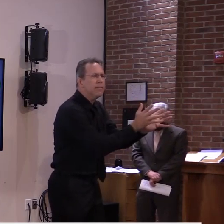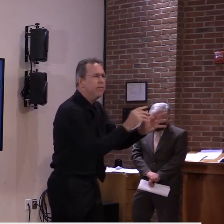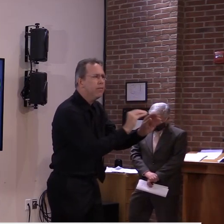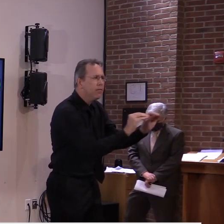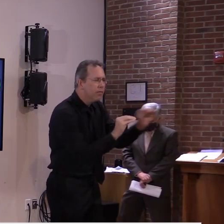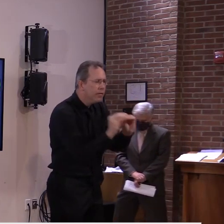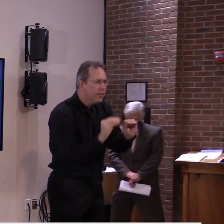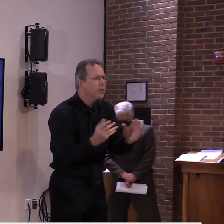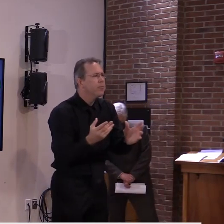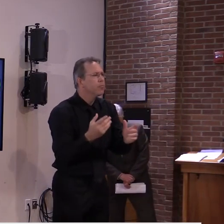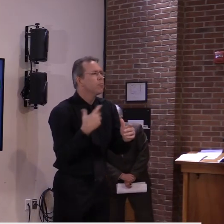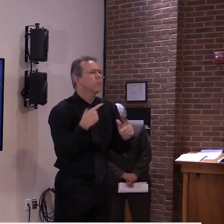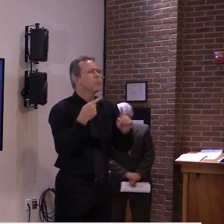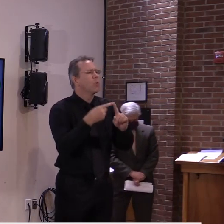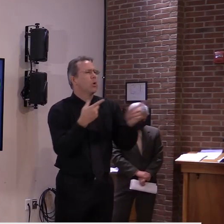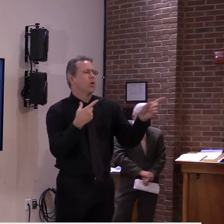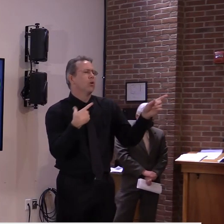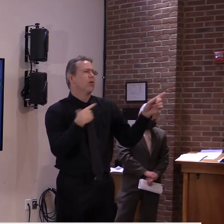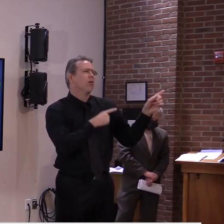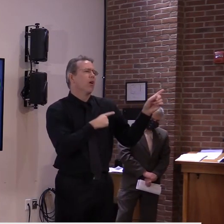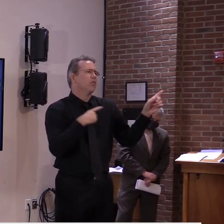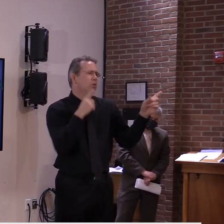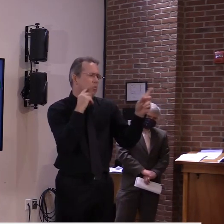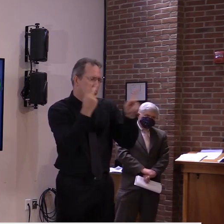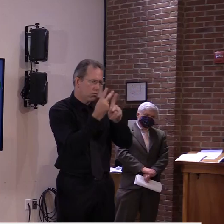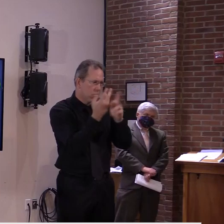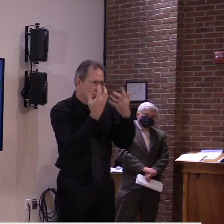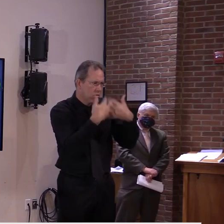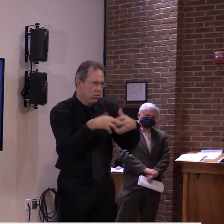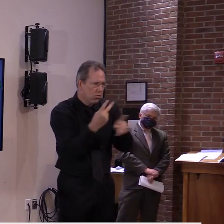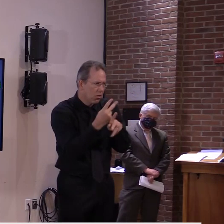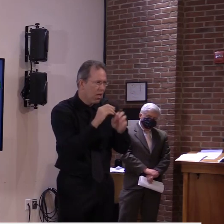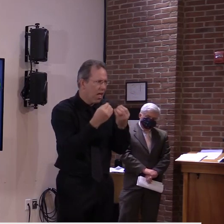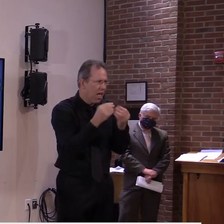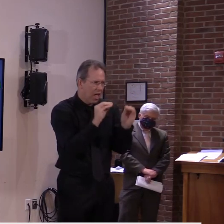that so that there isn't any impact on property taxes.